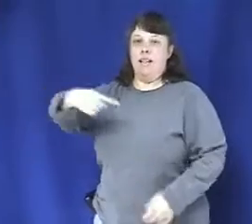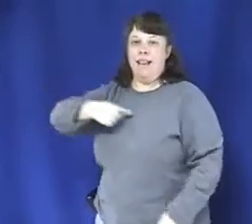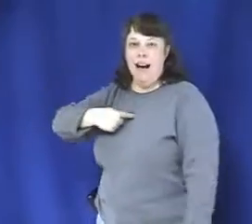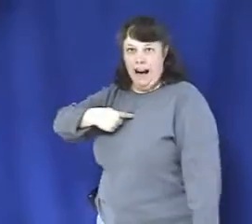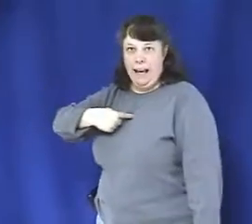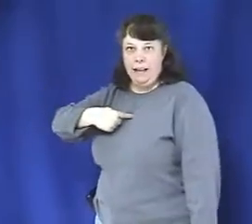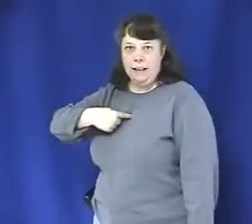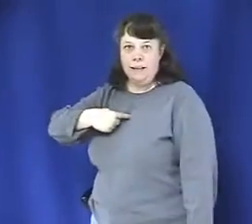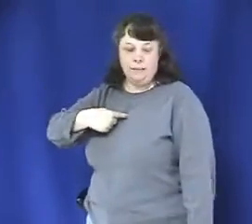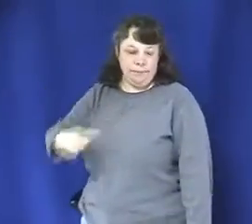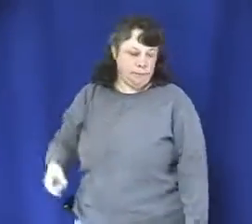is I.